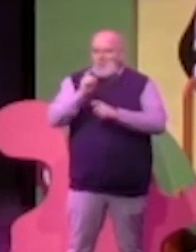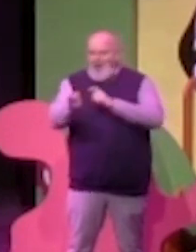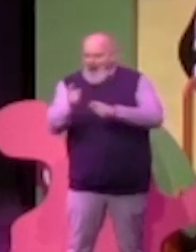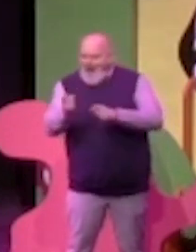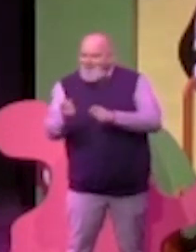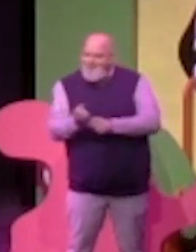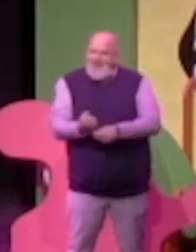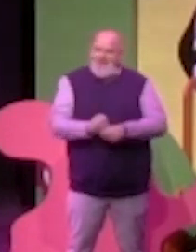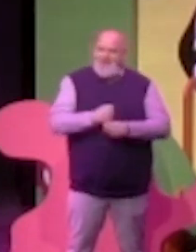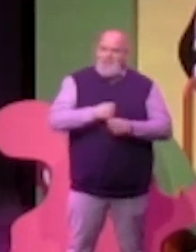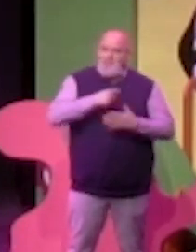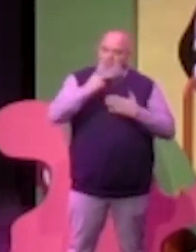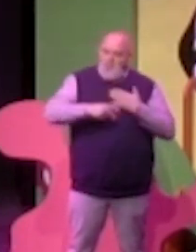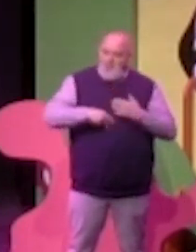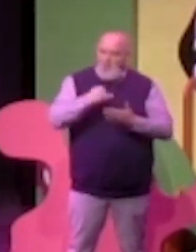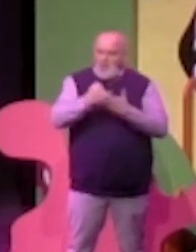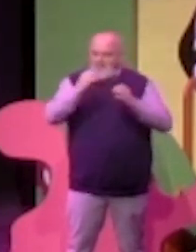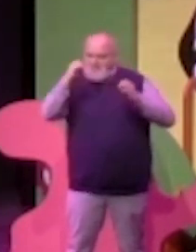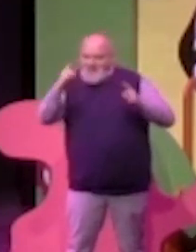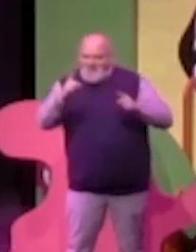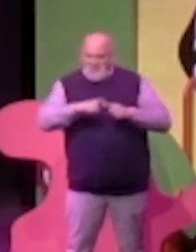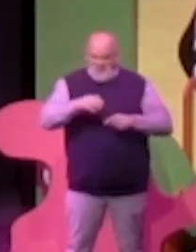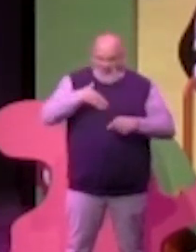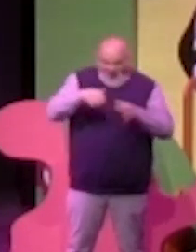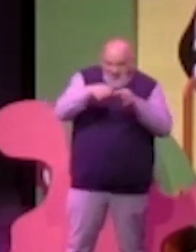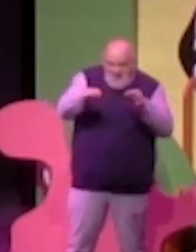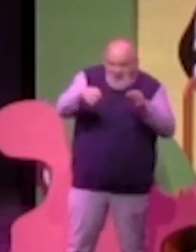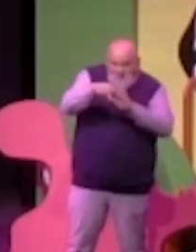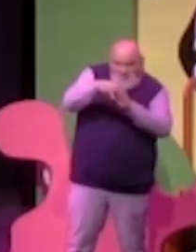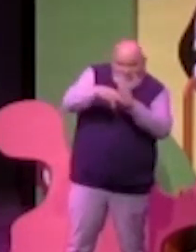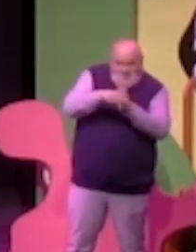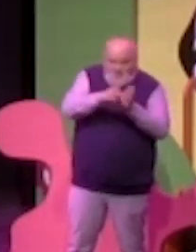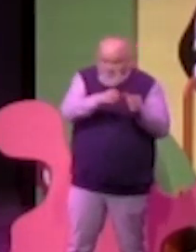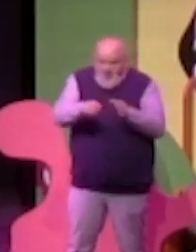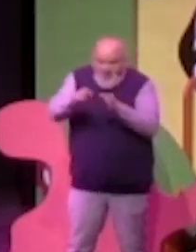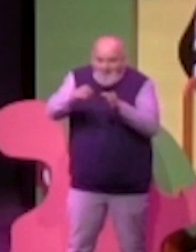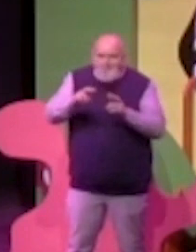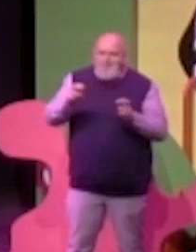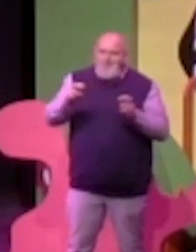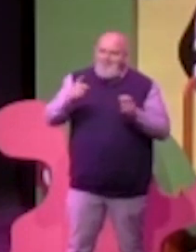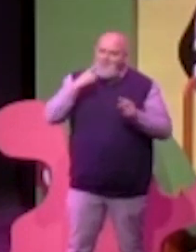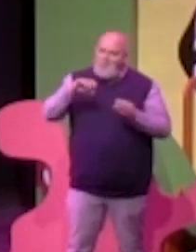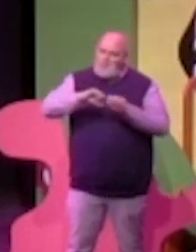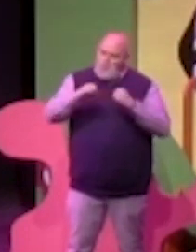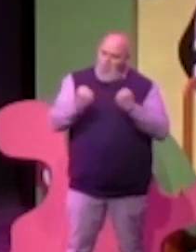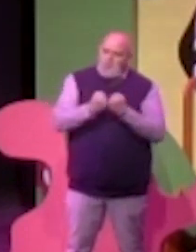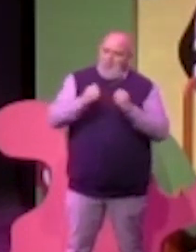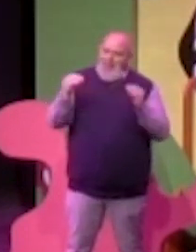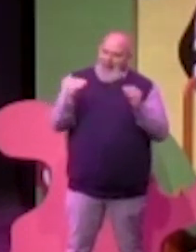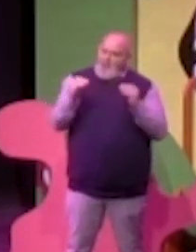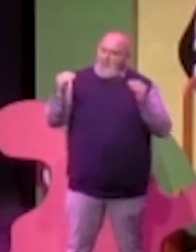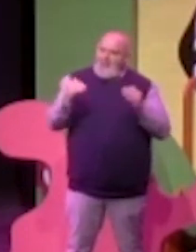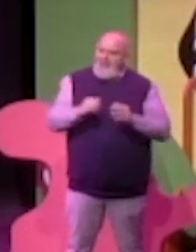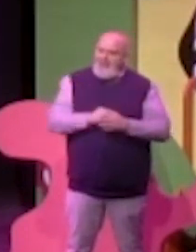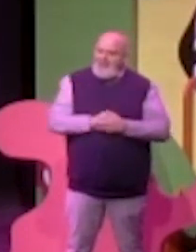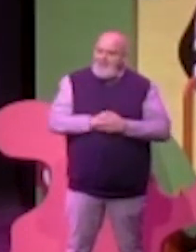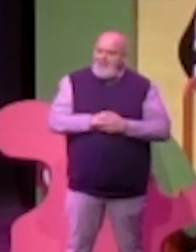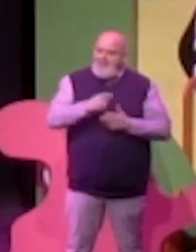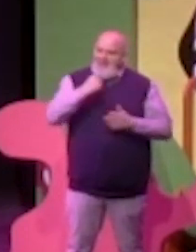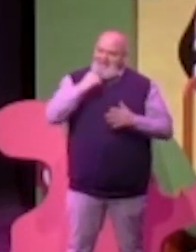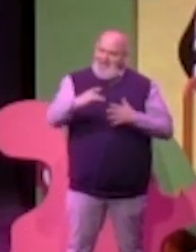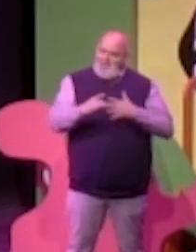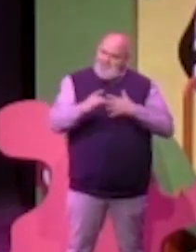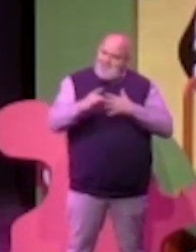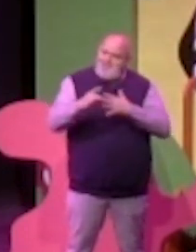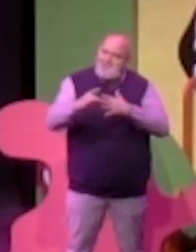arts organizations on do they have a statement, policy, or plan on cultural equity. So it's been really catalytic, and now we've pulled that forward even more into